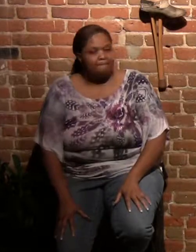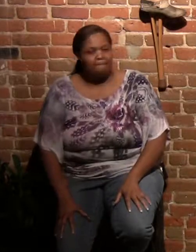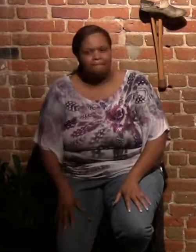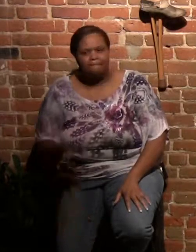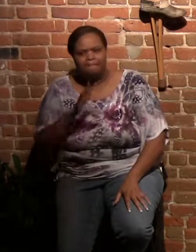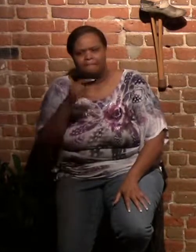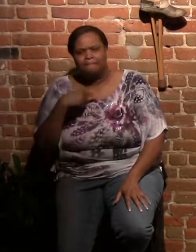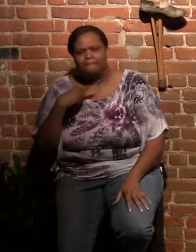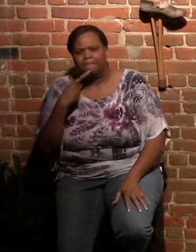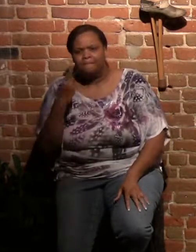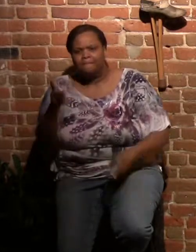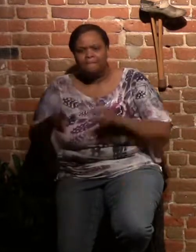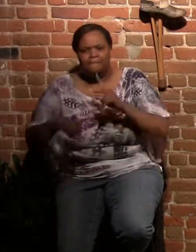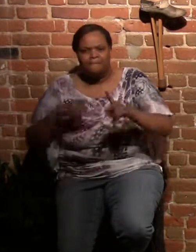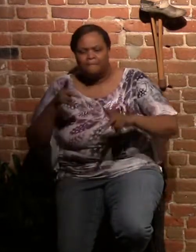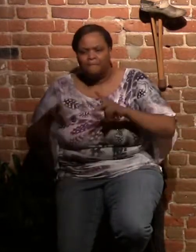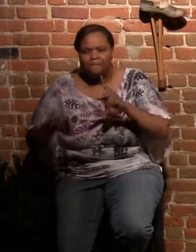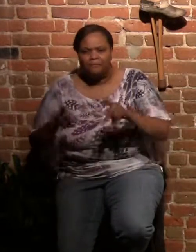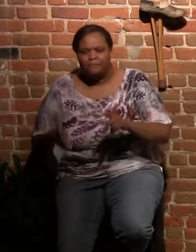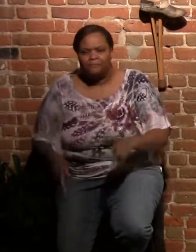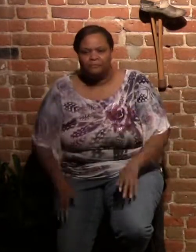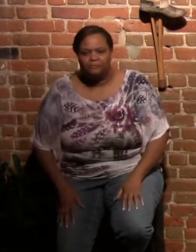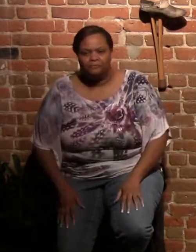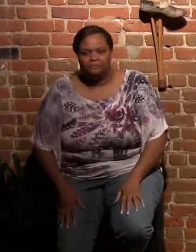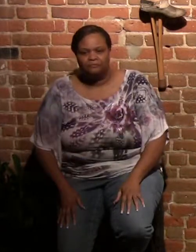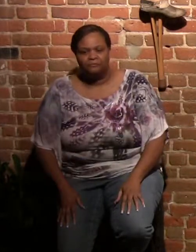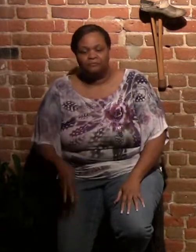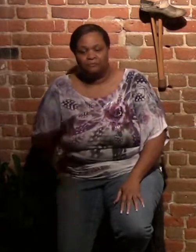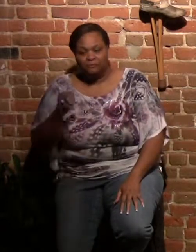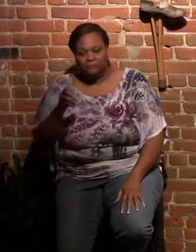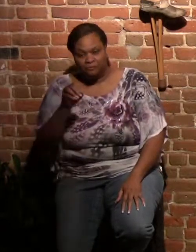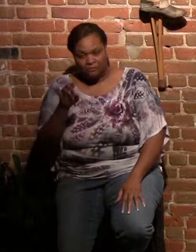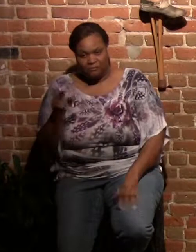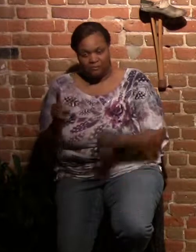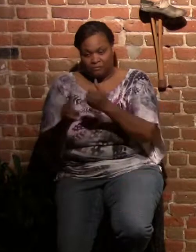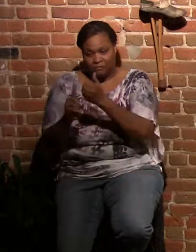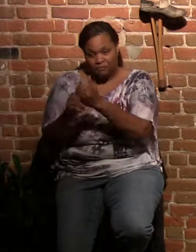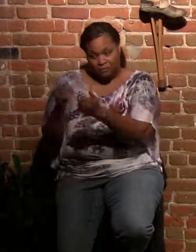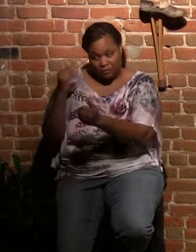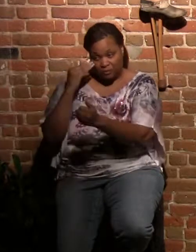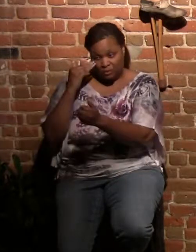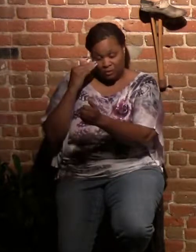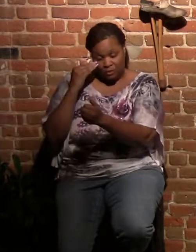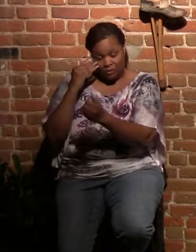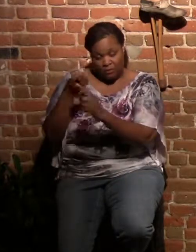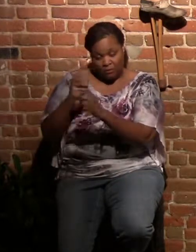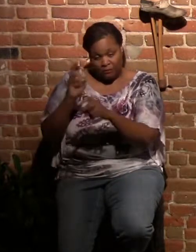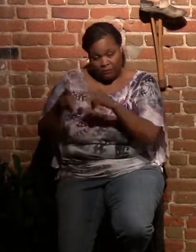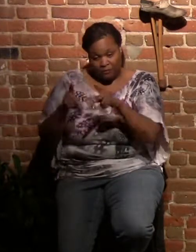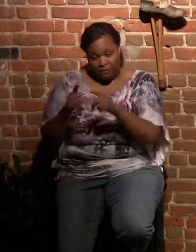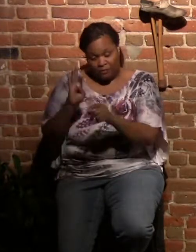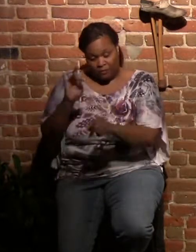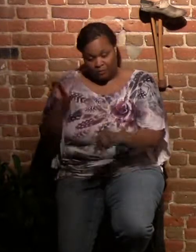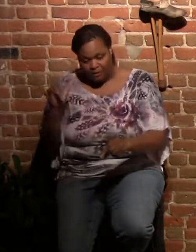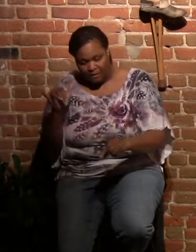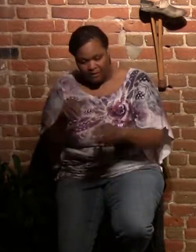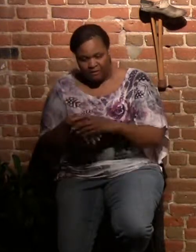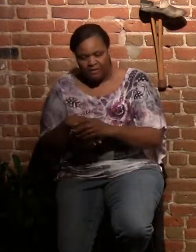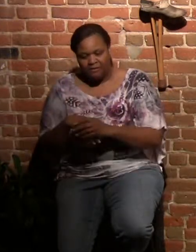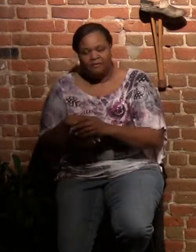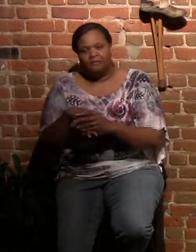And I tell people, Mary is known as the fairy godmother of the arts, and I am the